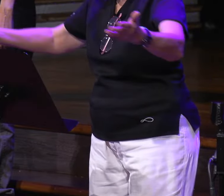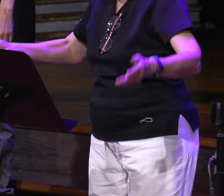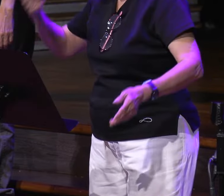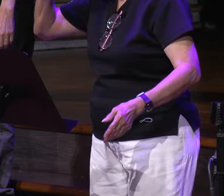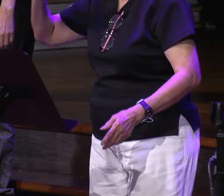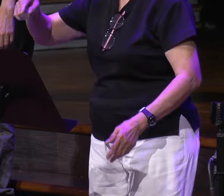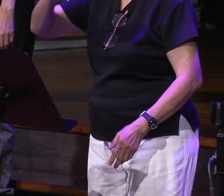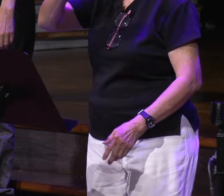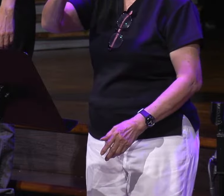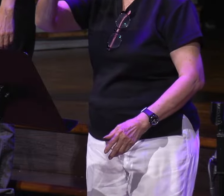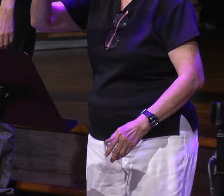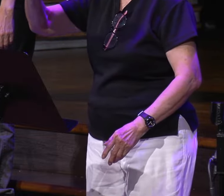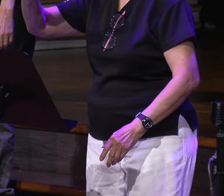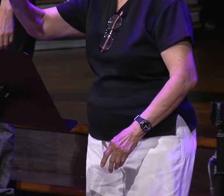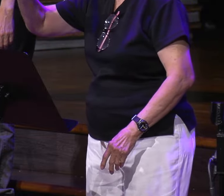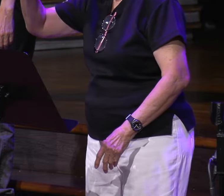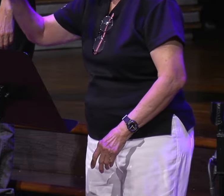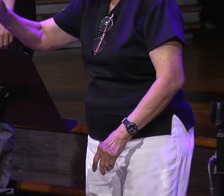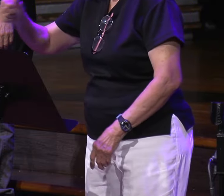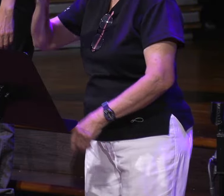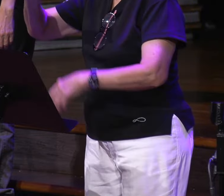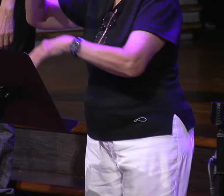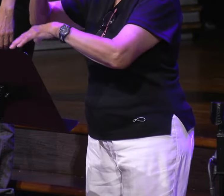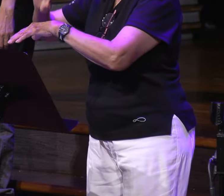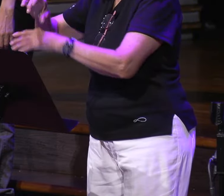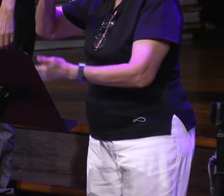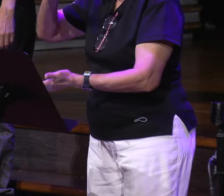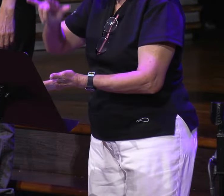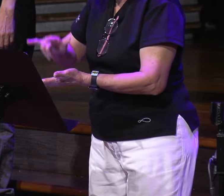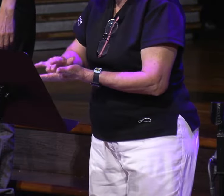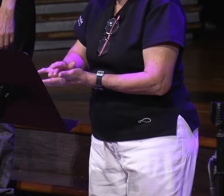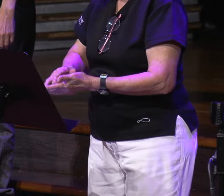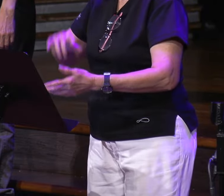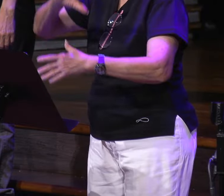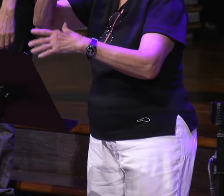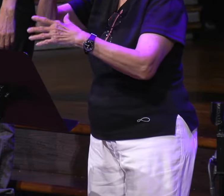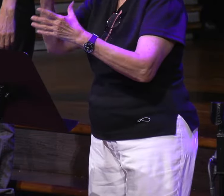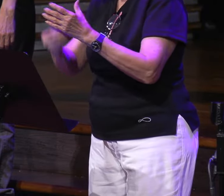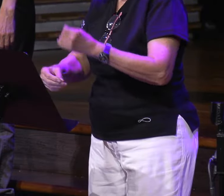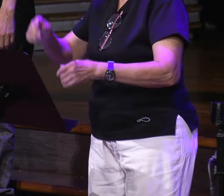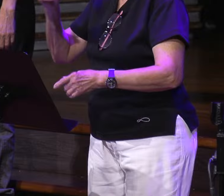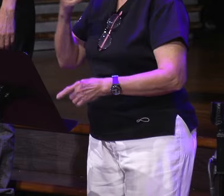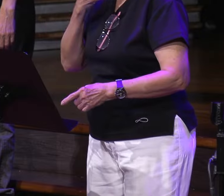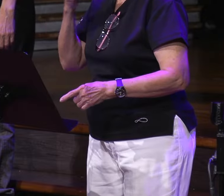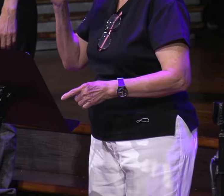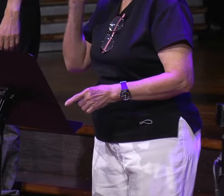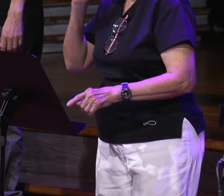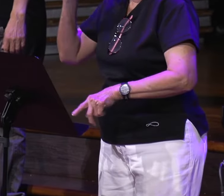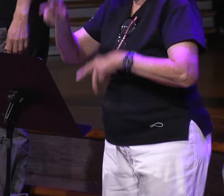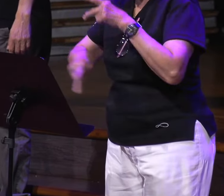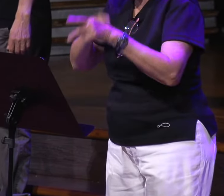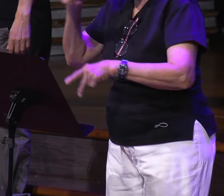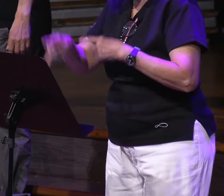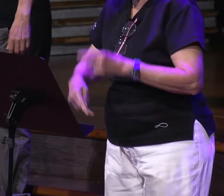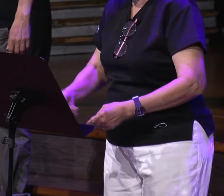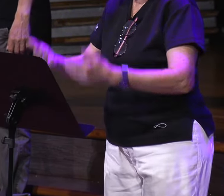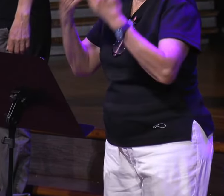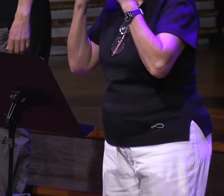we thank you for everyone in COOS, a church that includes the deaf people.